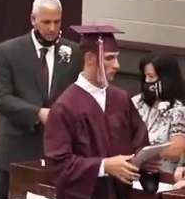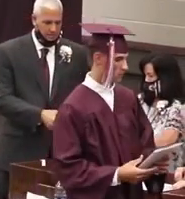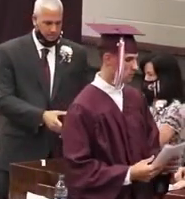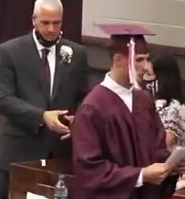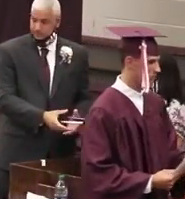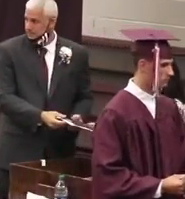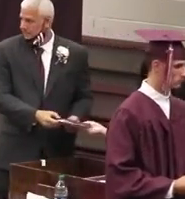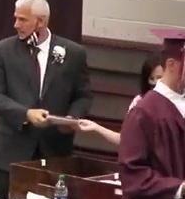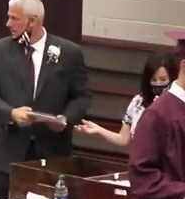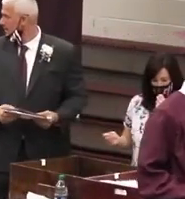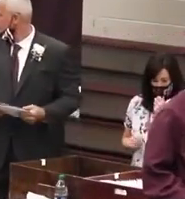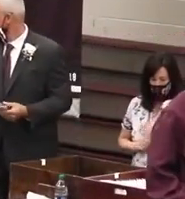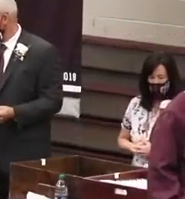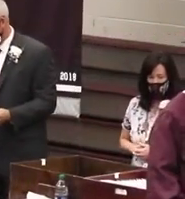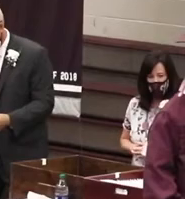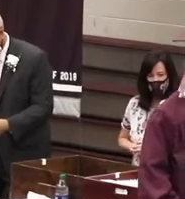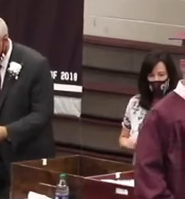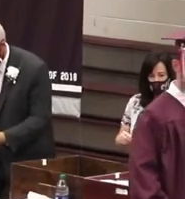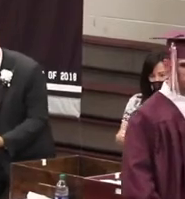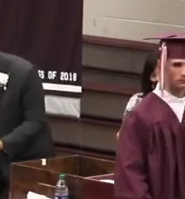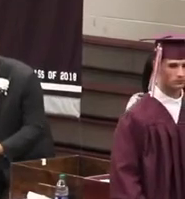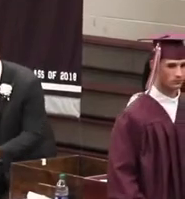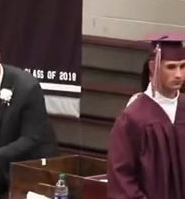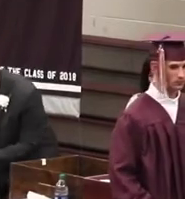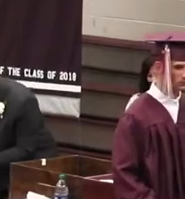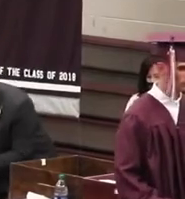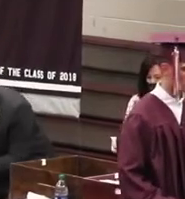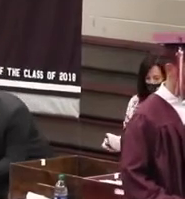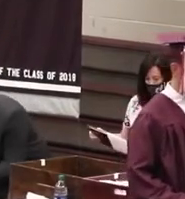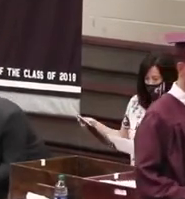Kayleen Marie Cartagena.